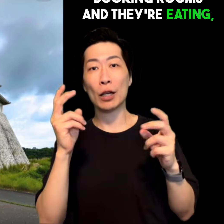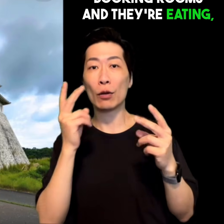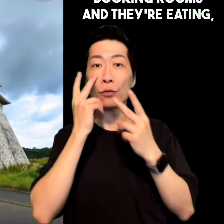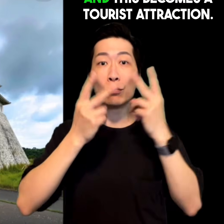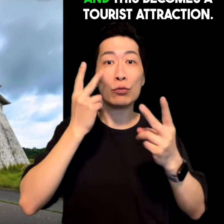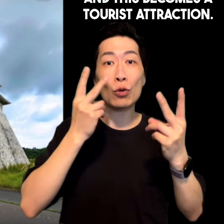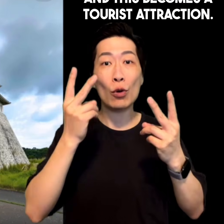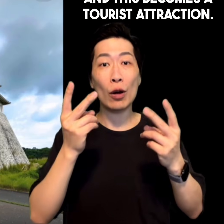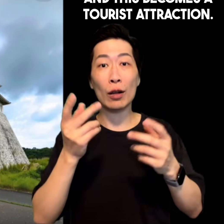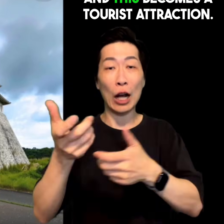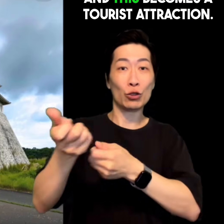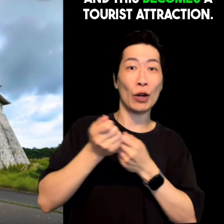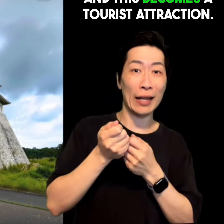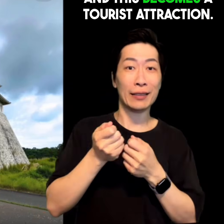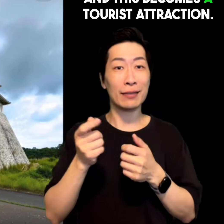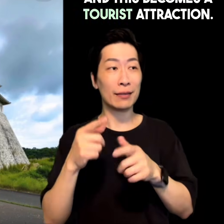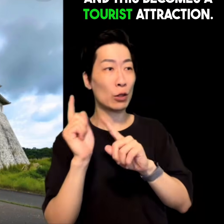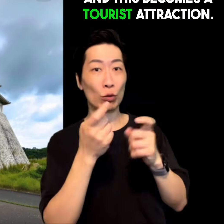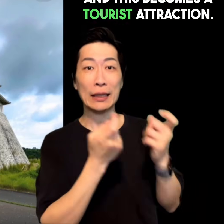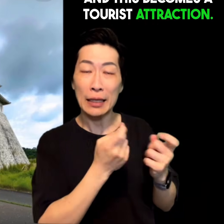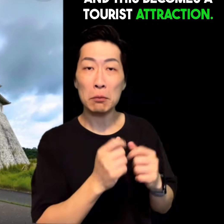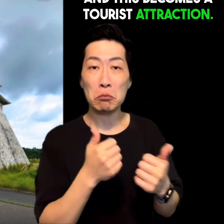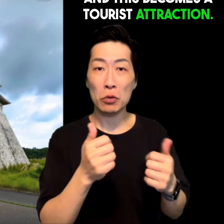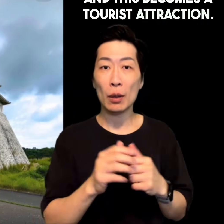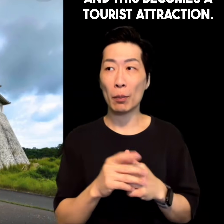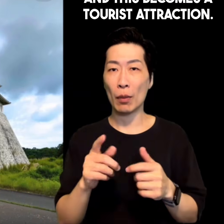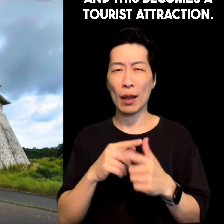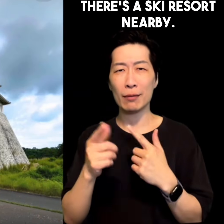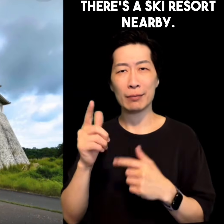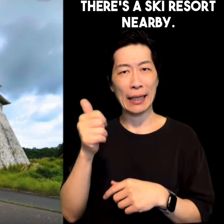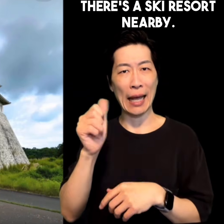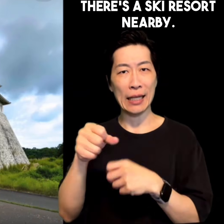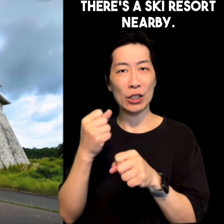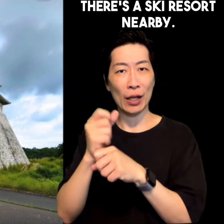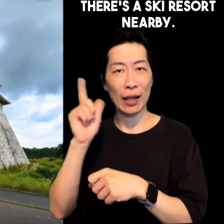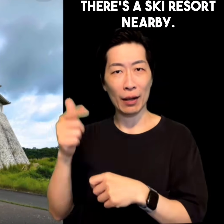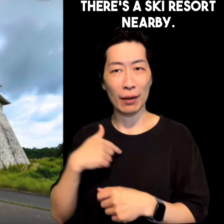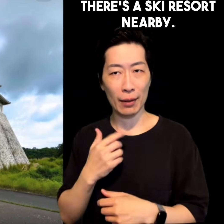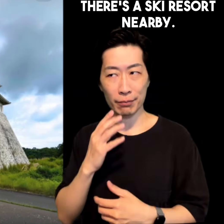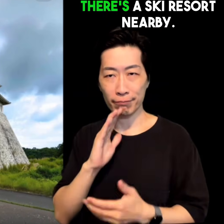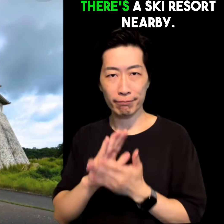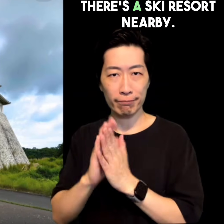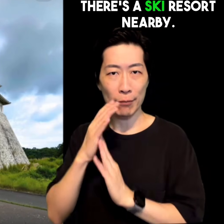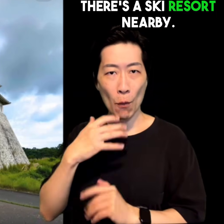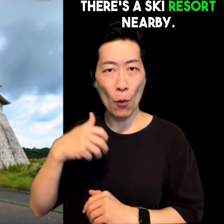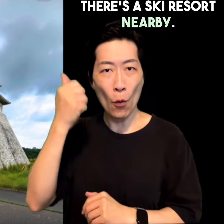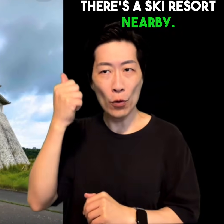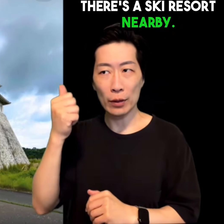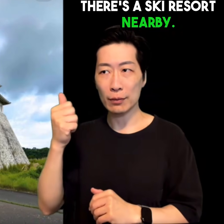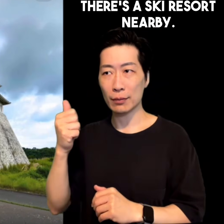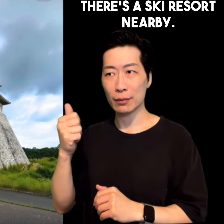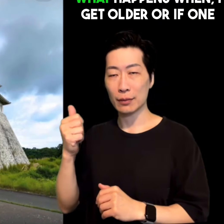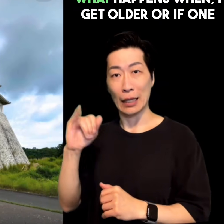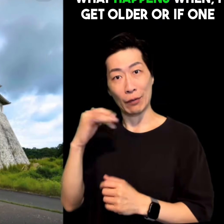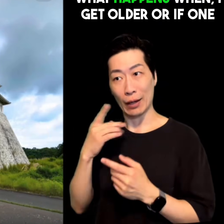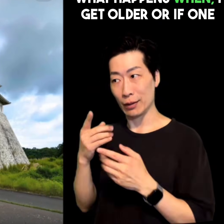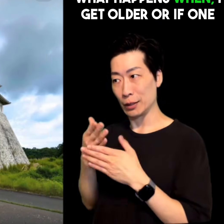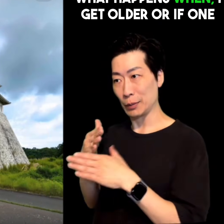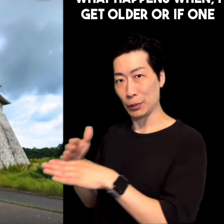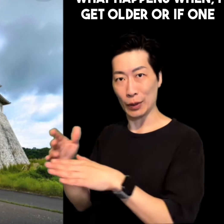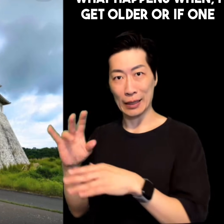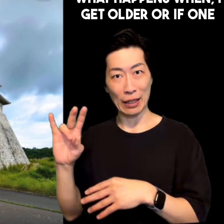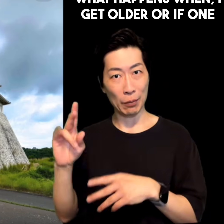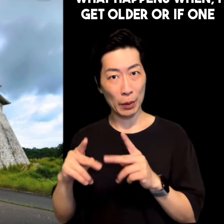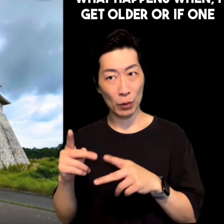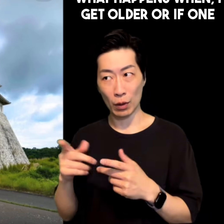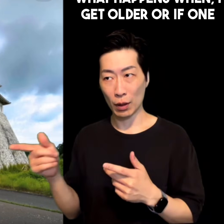they're eating, and it becomes a tourist attraction, and it helps that there's a ski resort nearby. Well, what happens